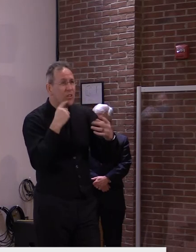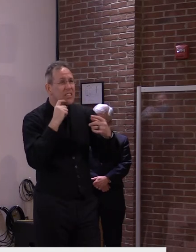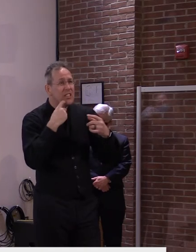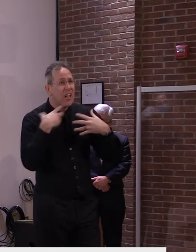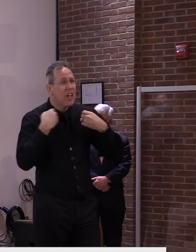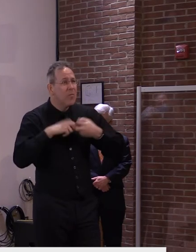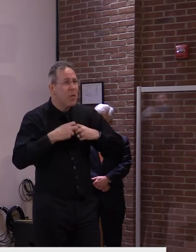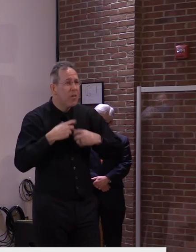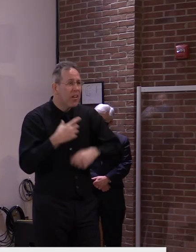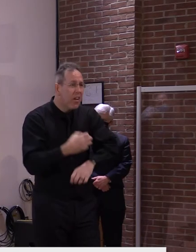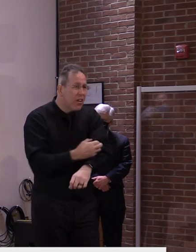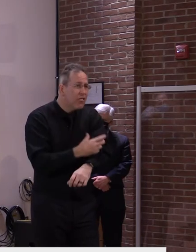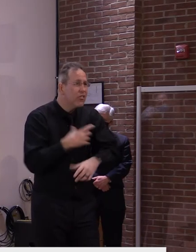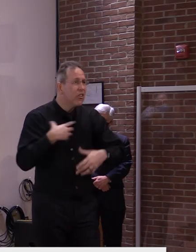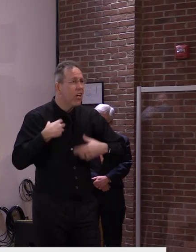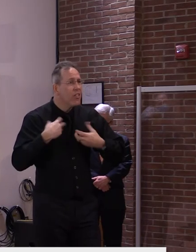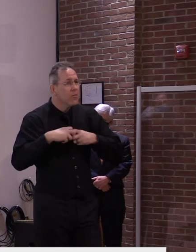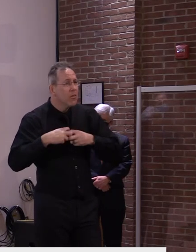that are at risk.